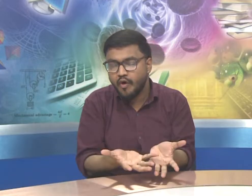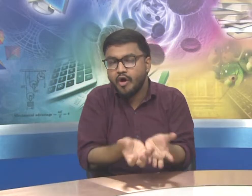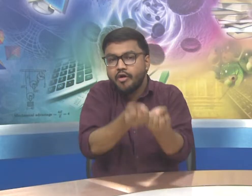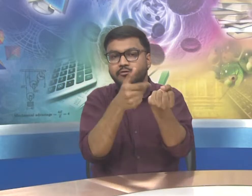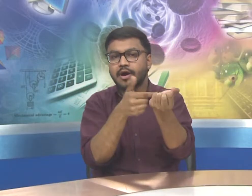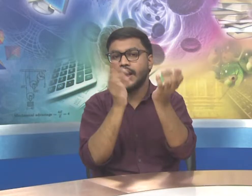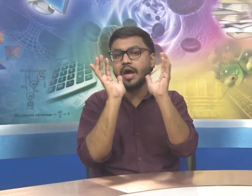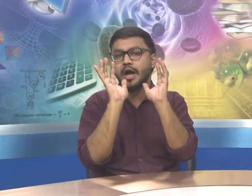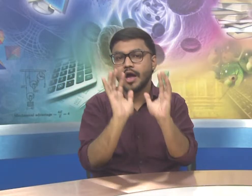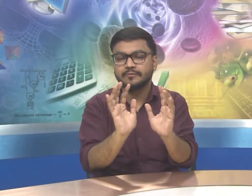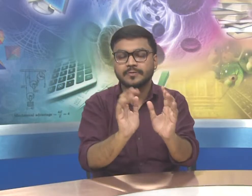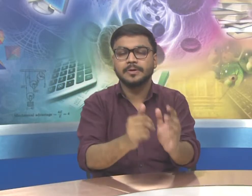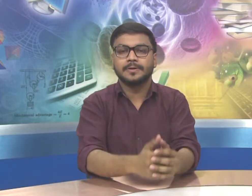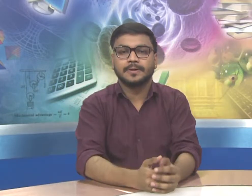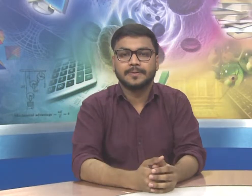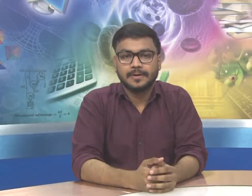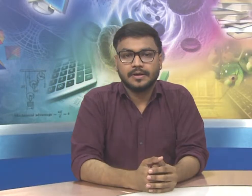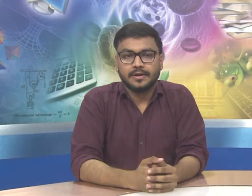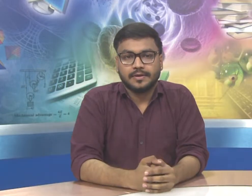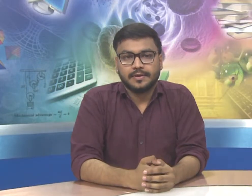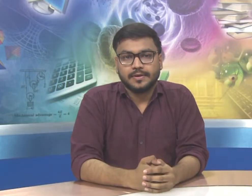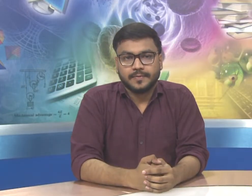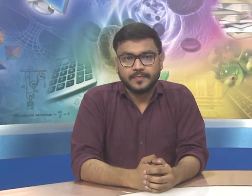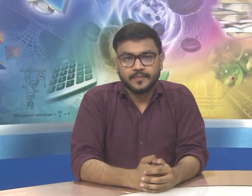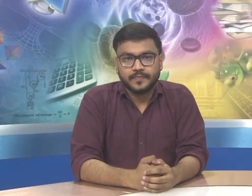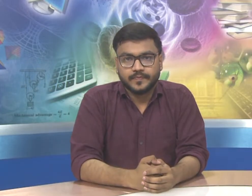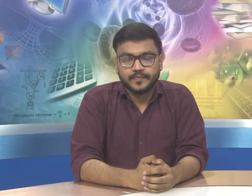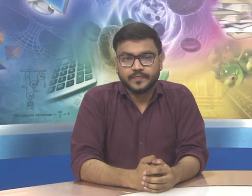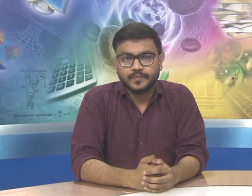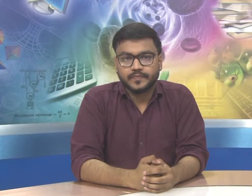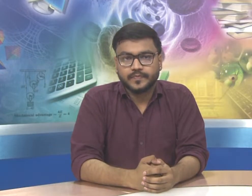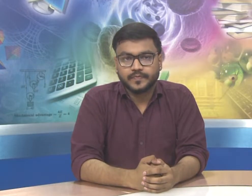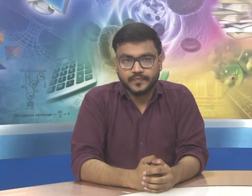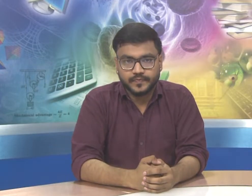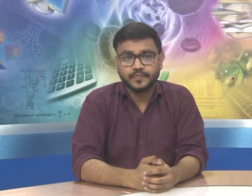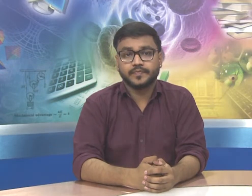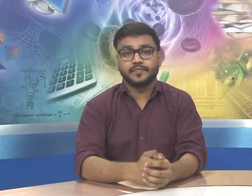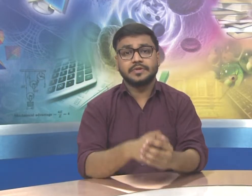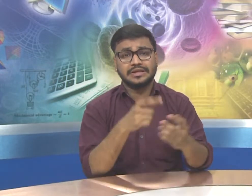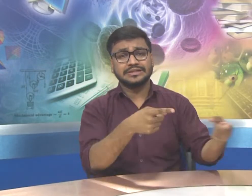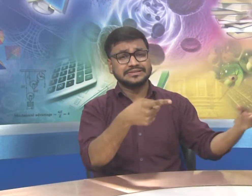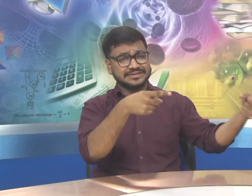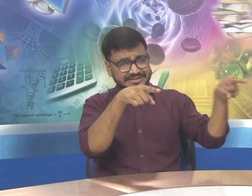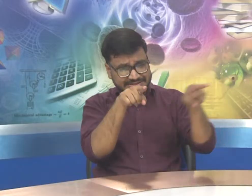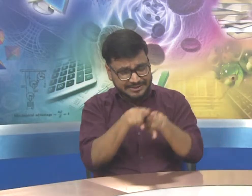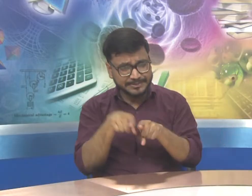Then Pakudha Katanan said Parmanus joined together make different matter.